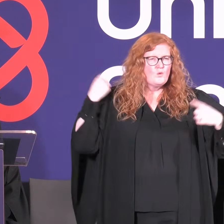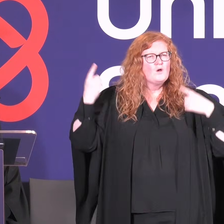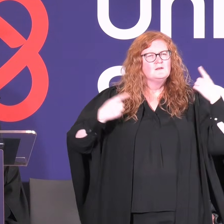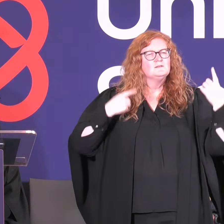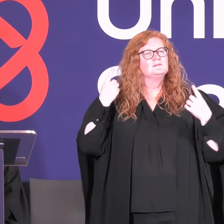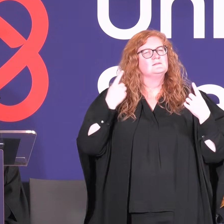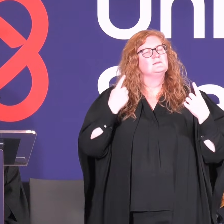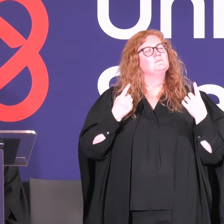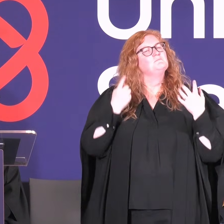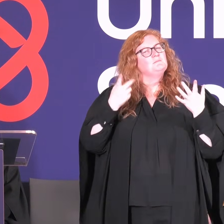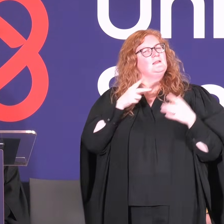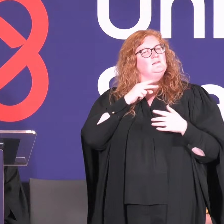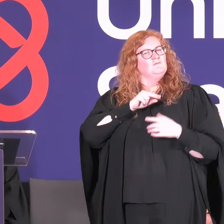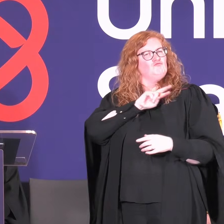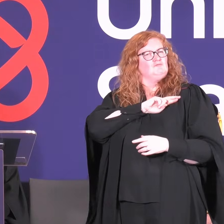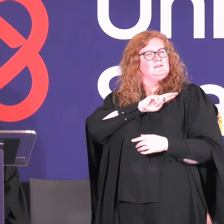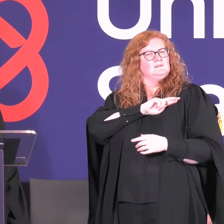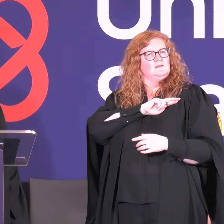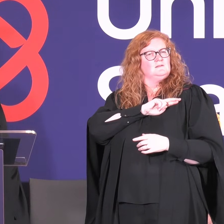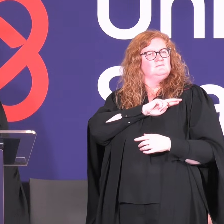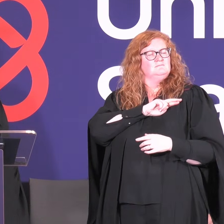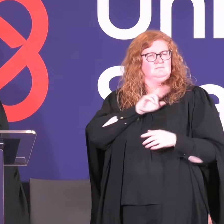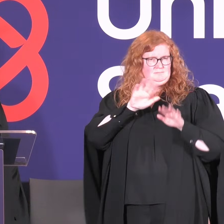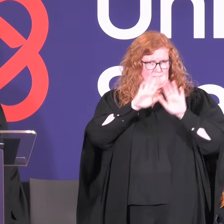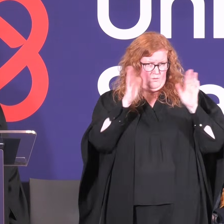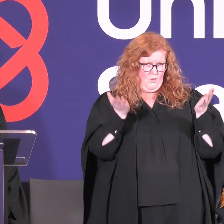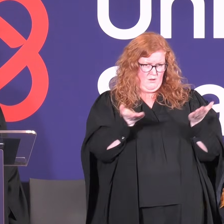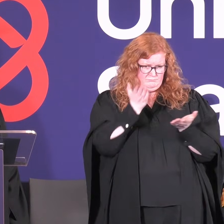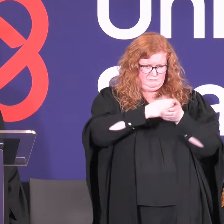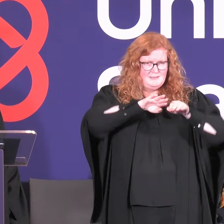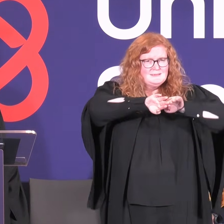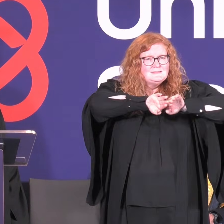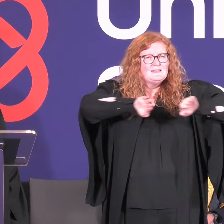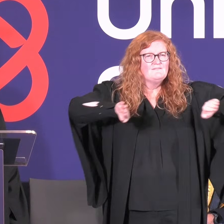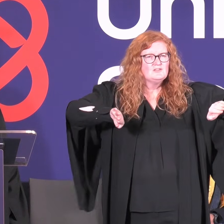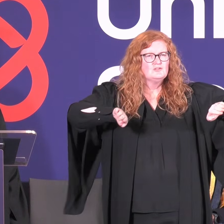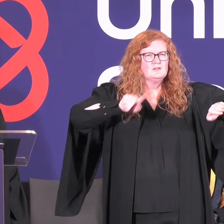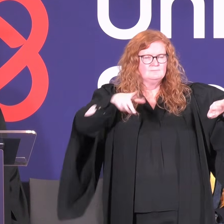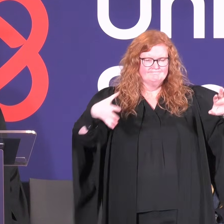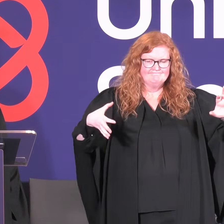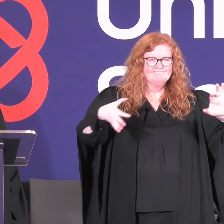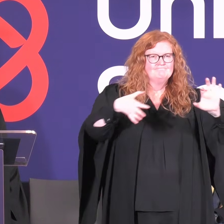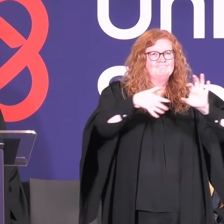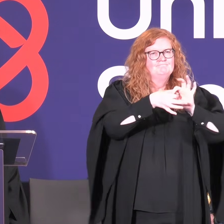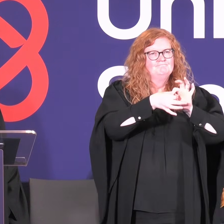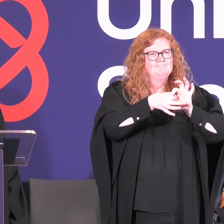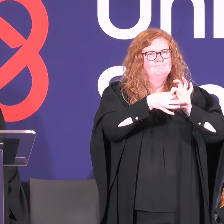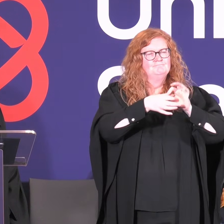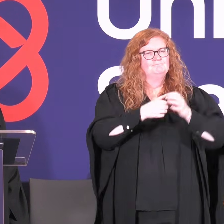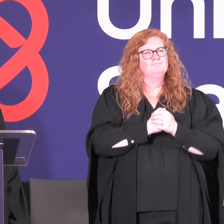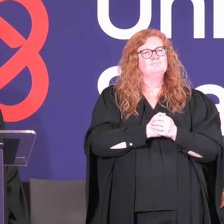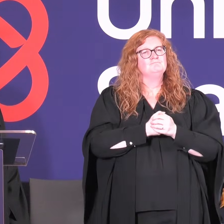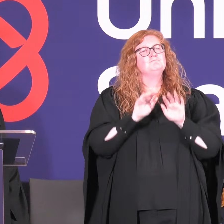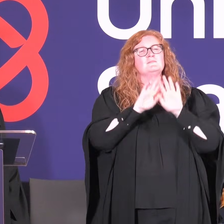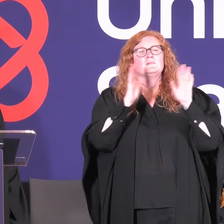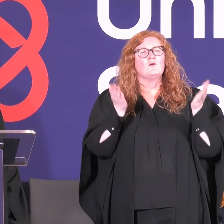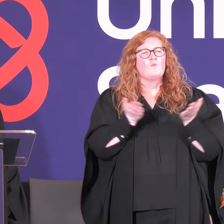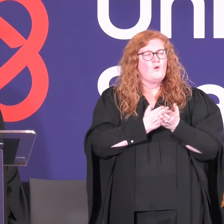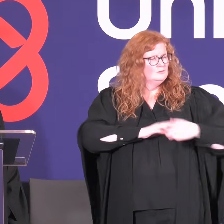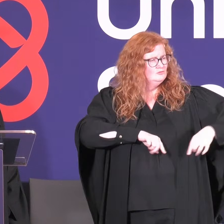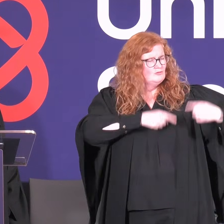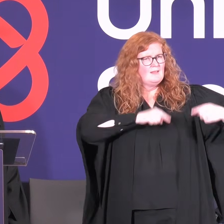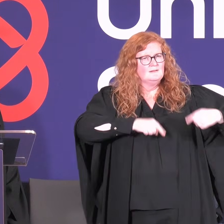reason. In a world full of division, be the bridge. And in a world full of